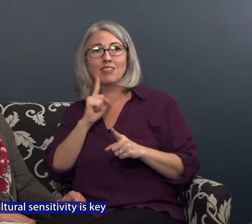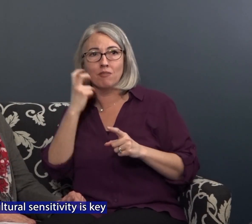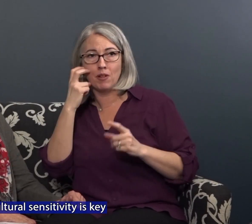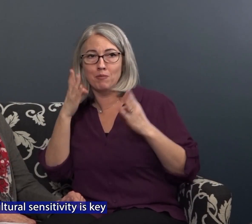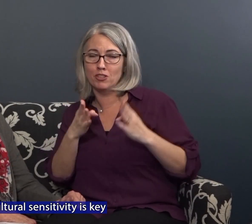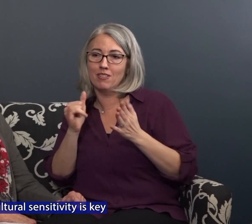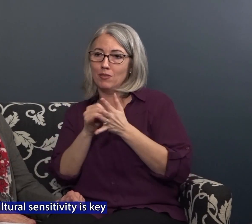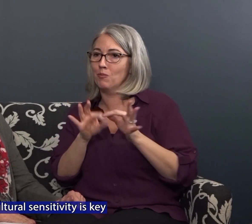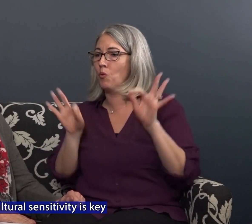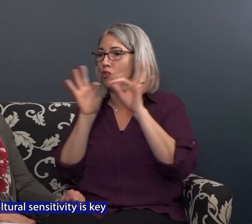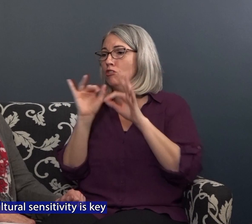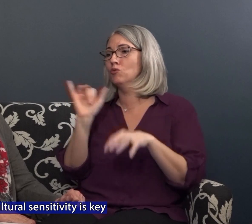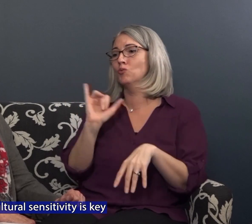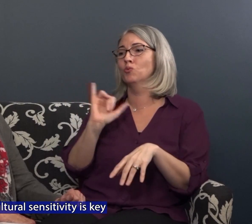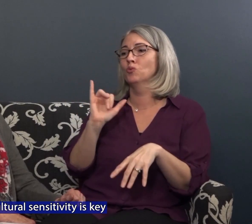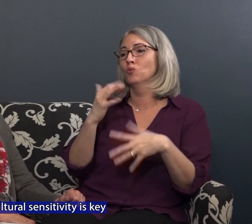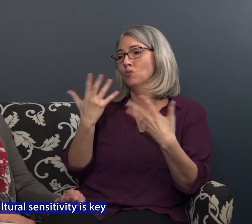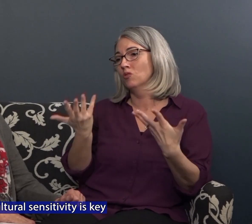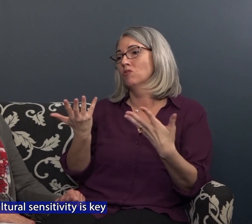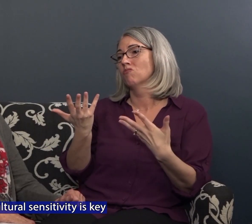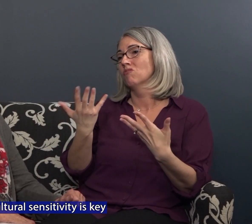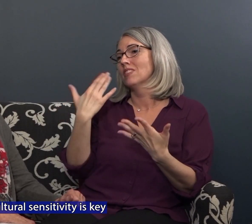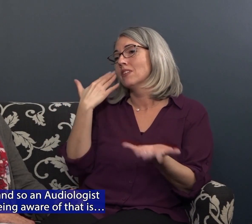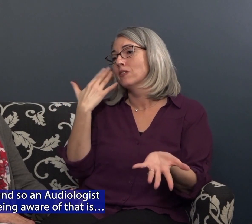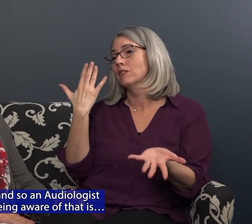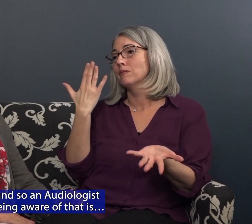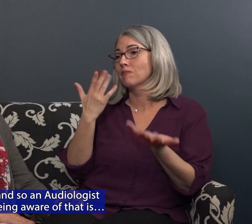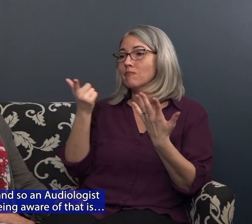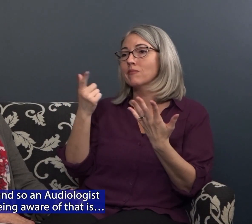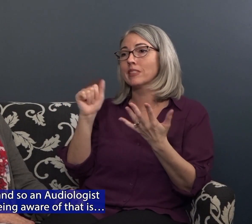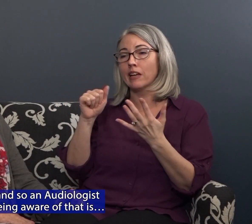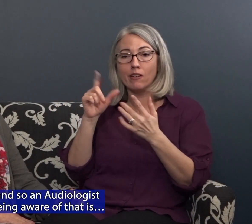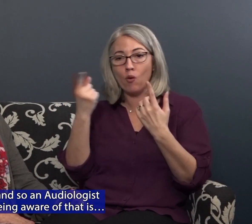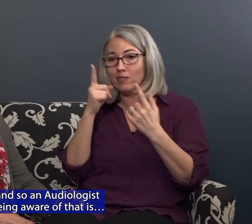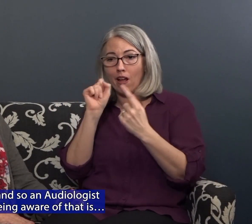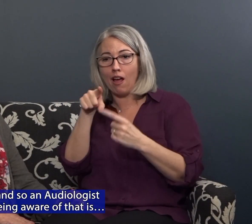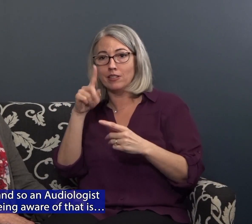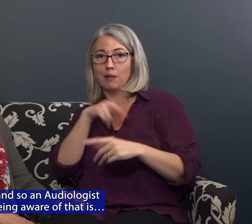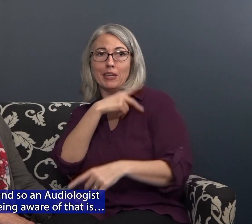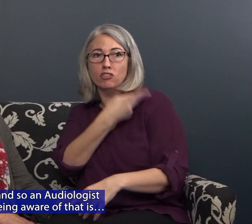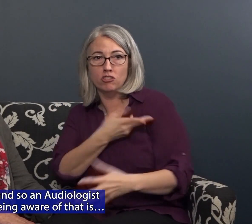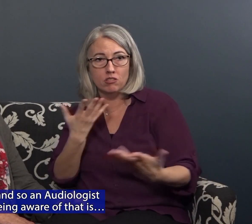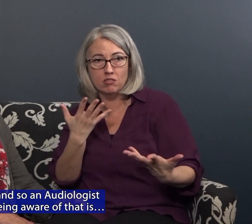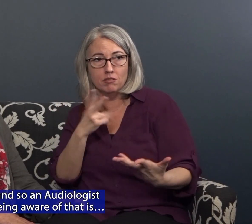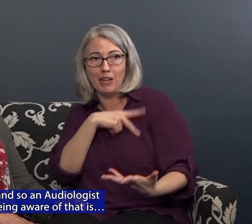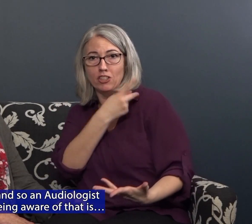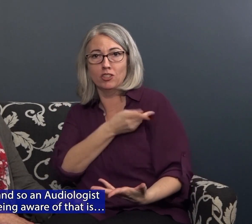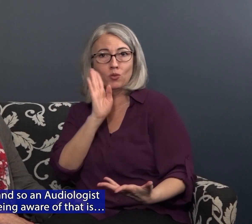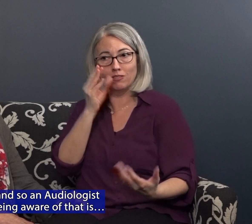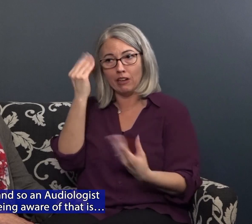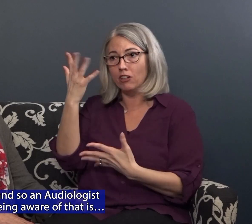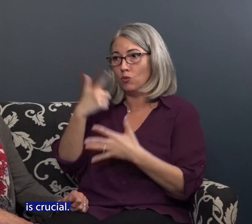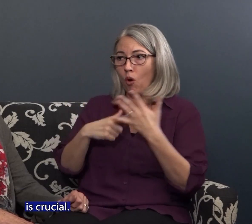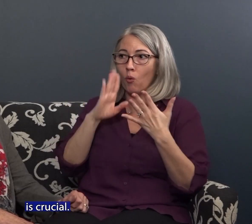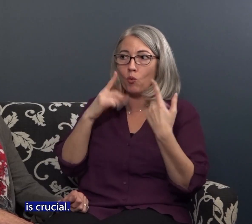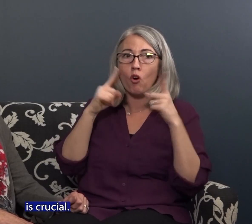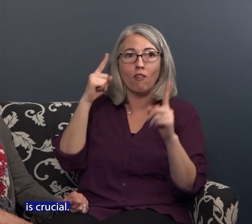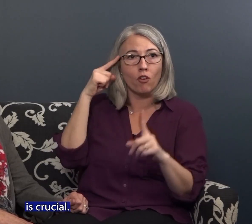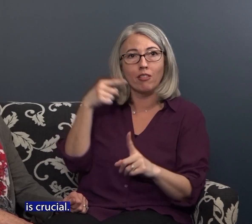cultural sensitivity is key, and so an audiologist being aware of that is crucial.